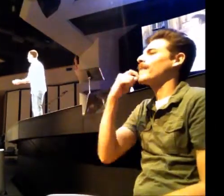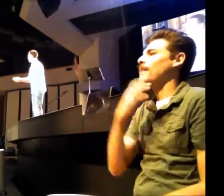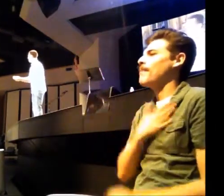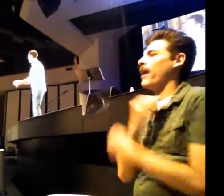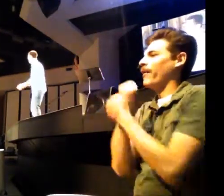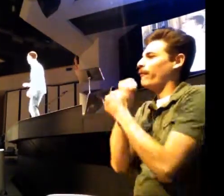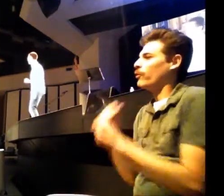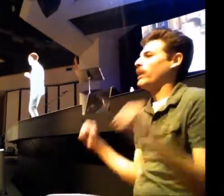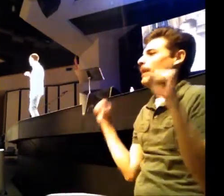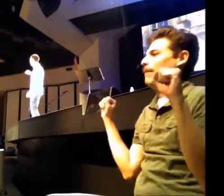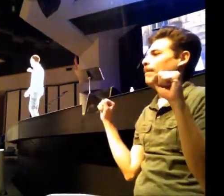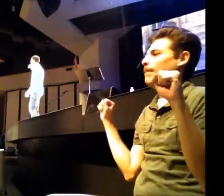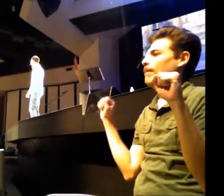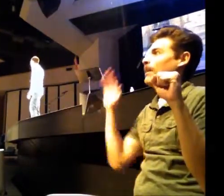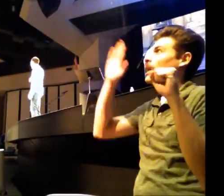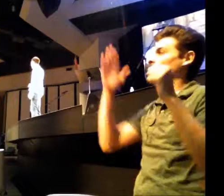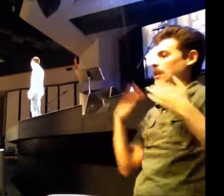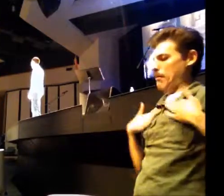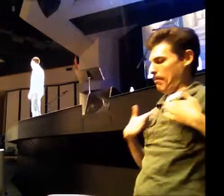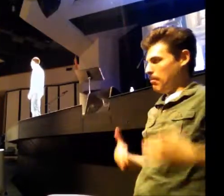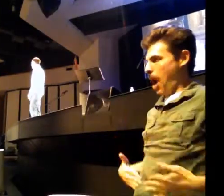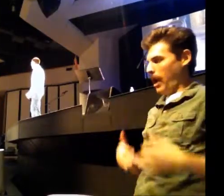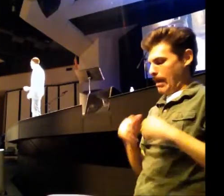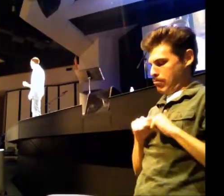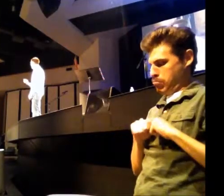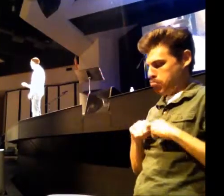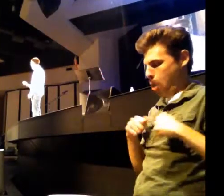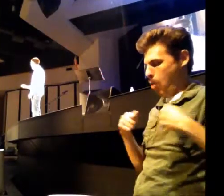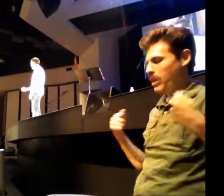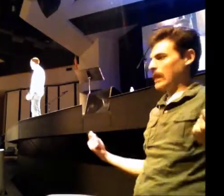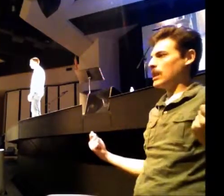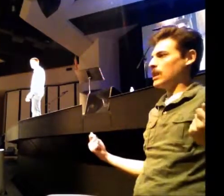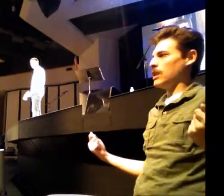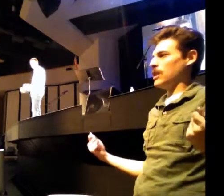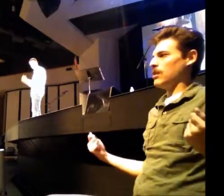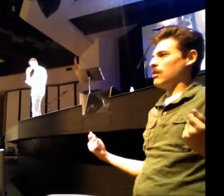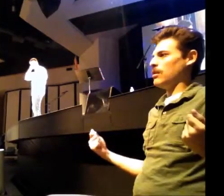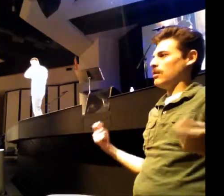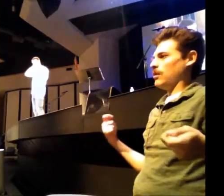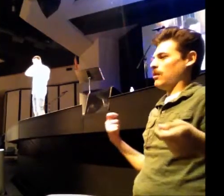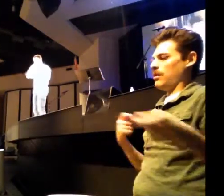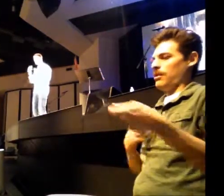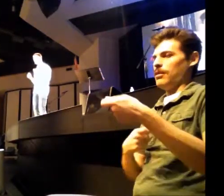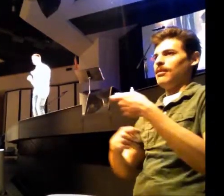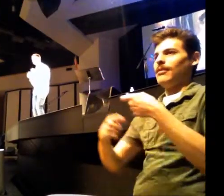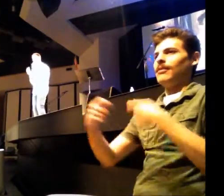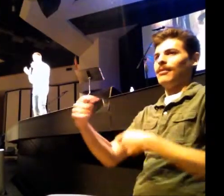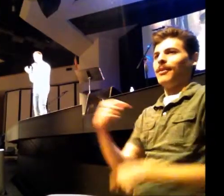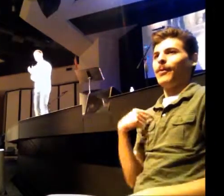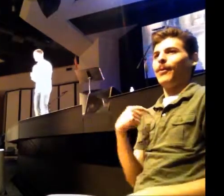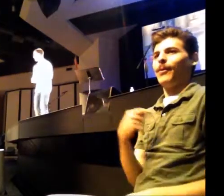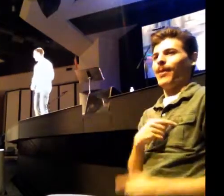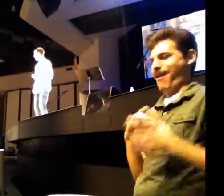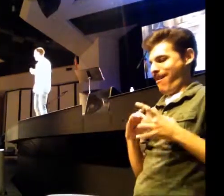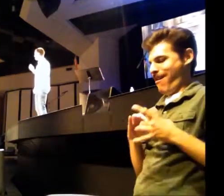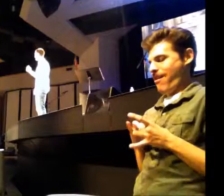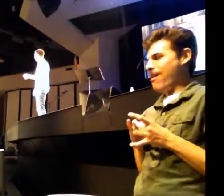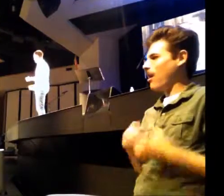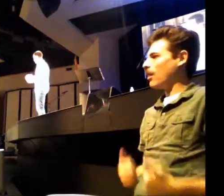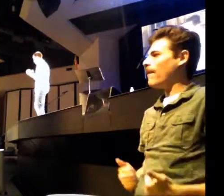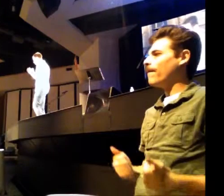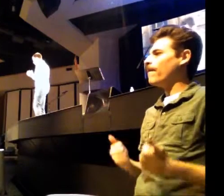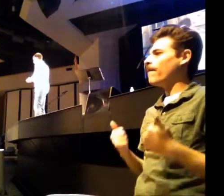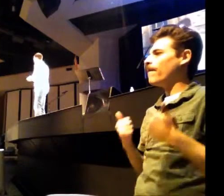body broken for us that we might live. Friends, we don't have to be so afraid. We don't have to live in fear